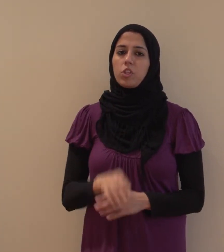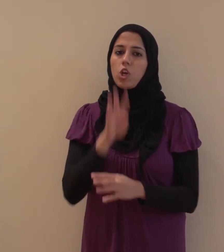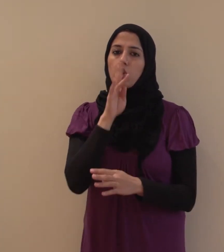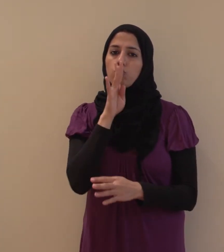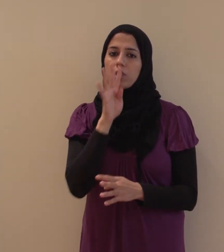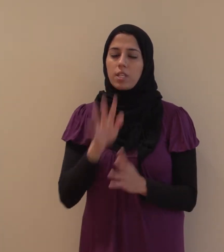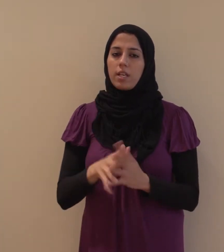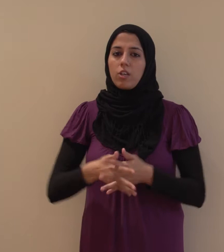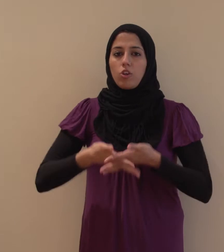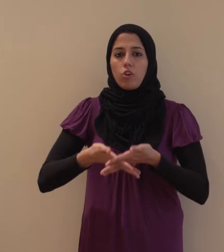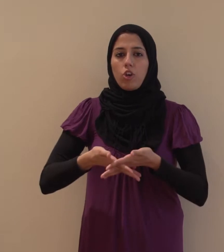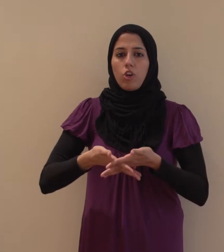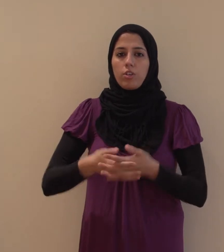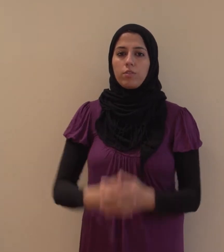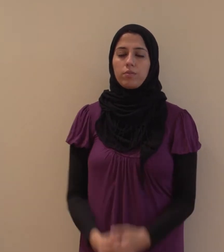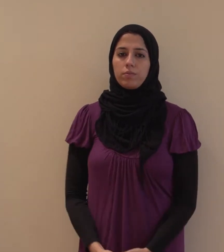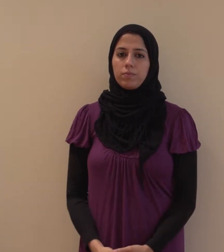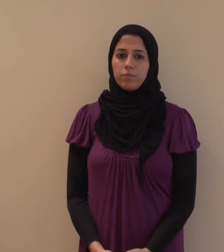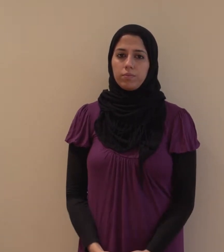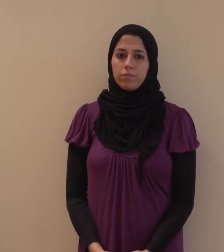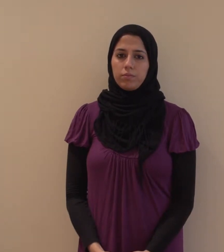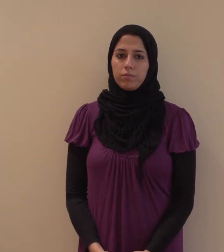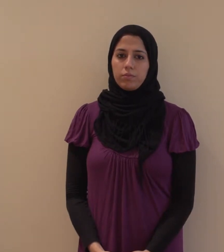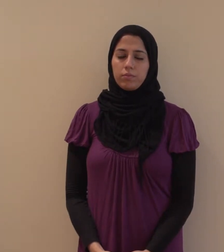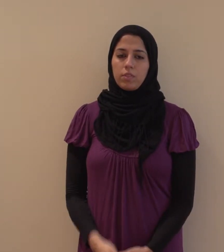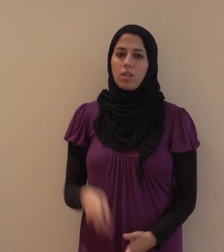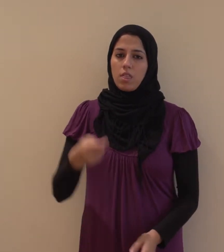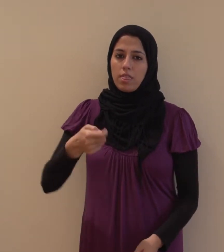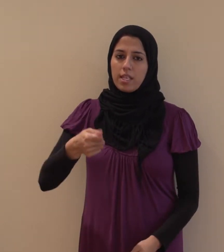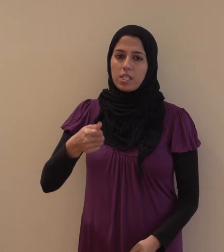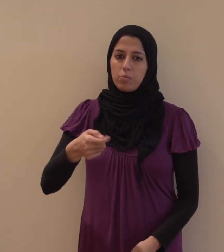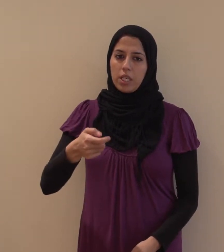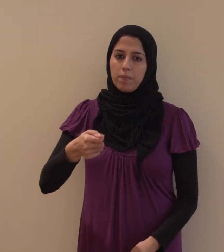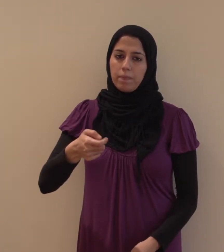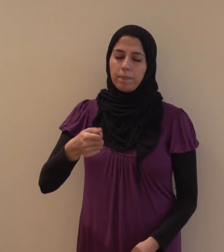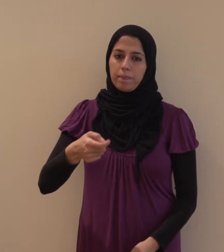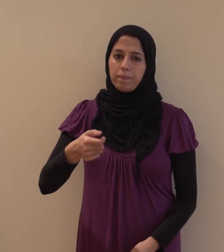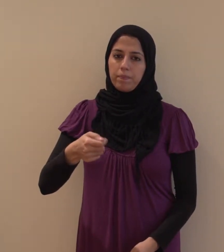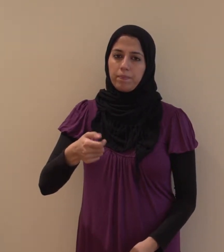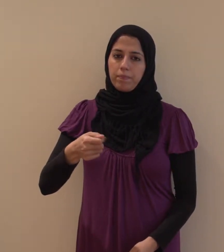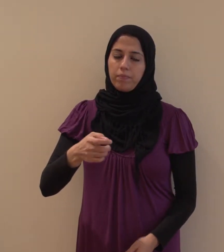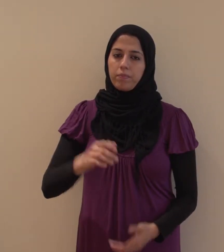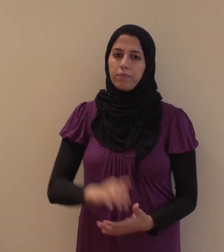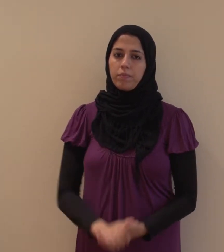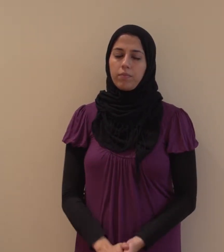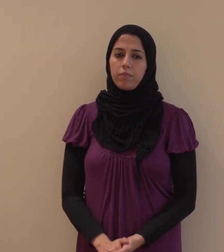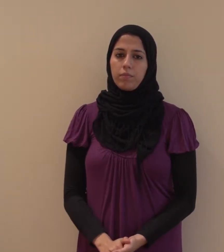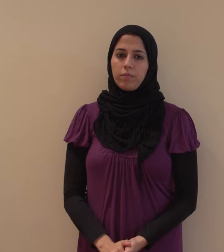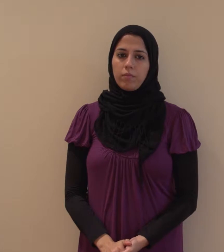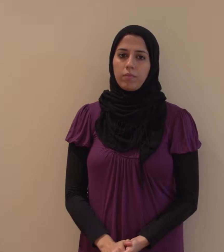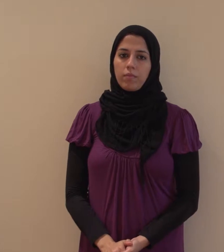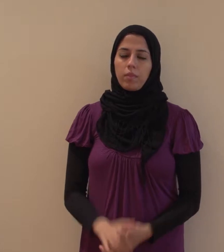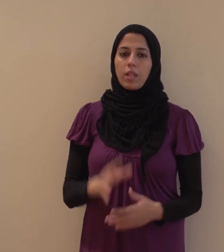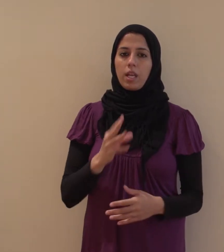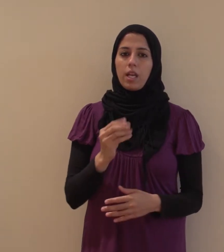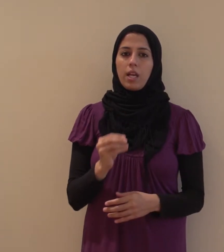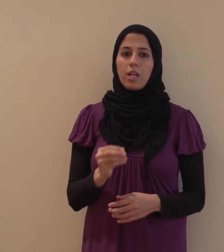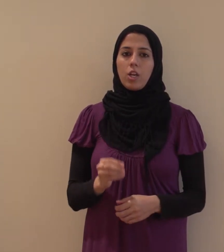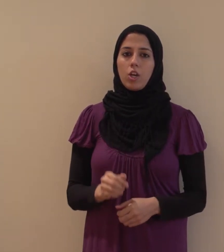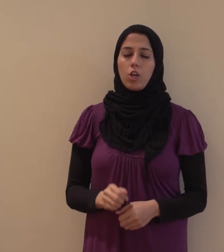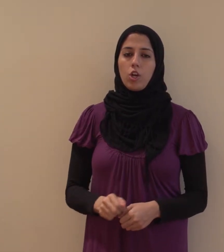with the tasbihat, with the adhkar, and with whatever praises you can, you know, glorify to Allah subhanahu wa ta'ala.